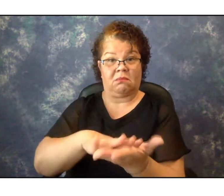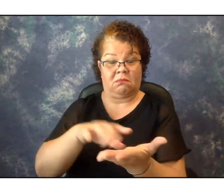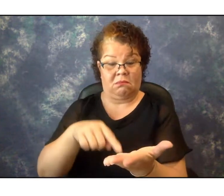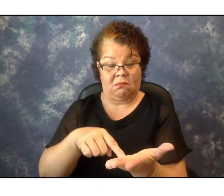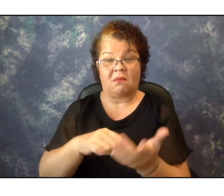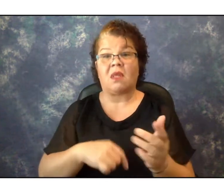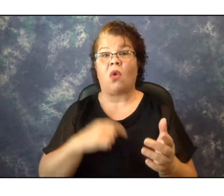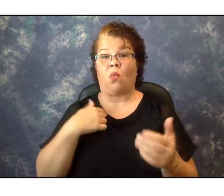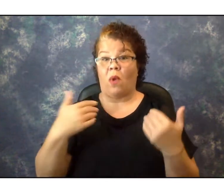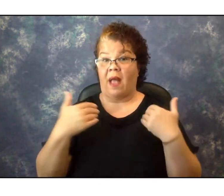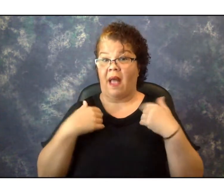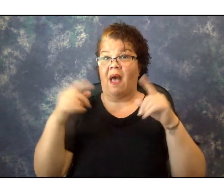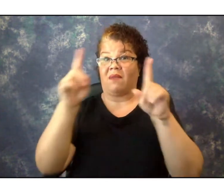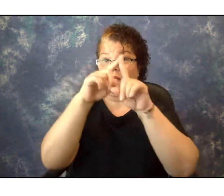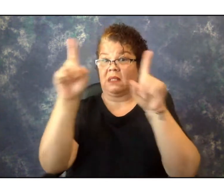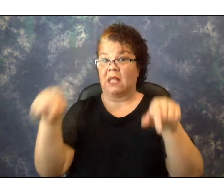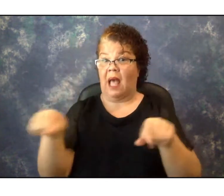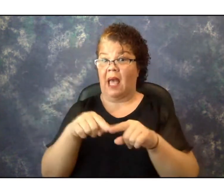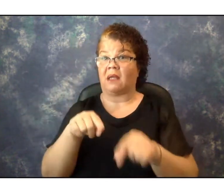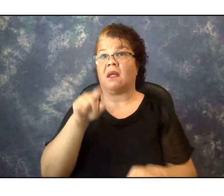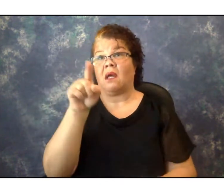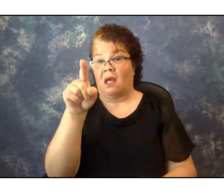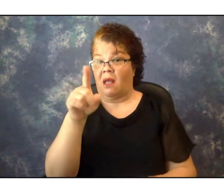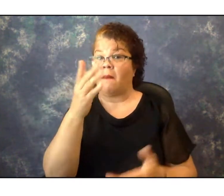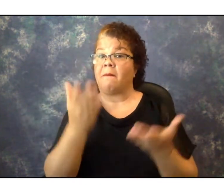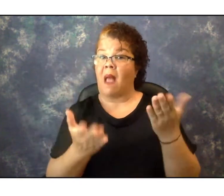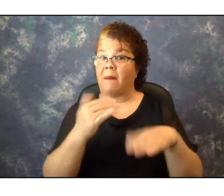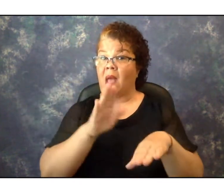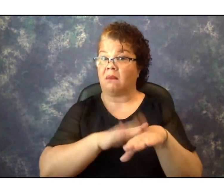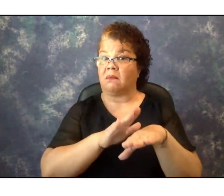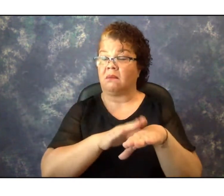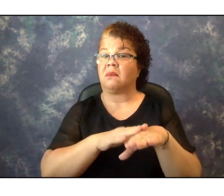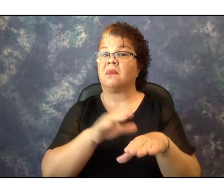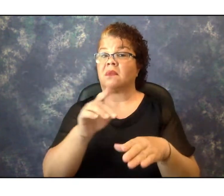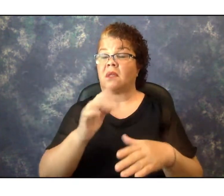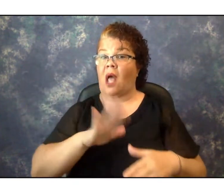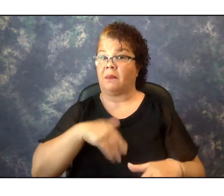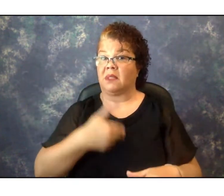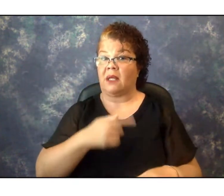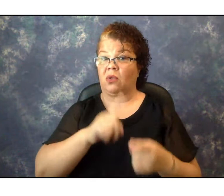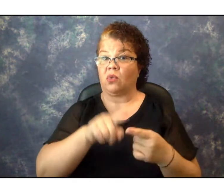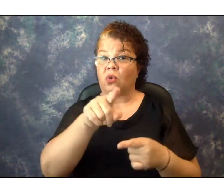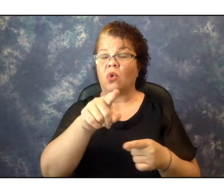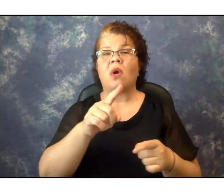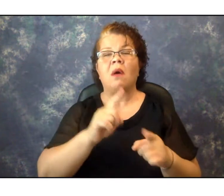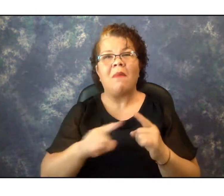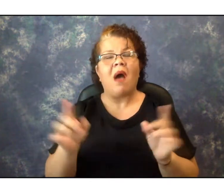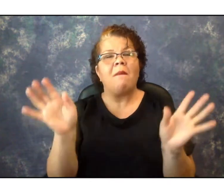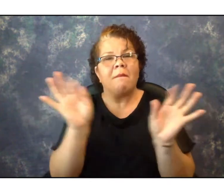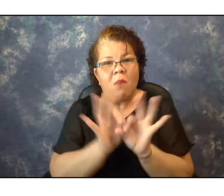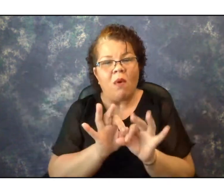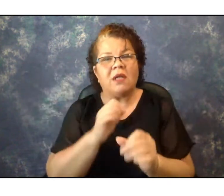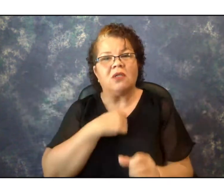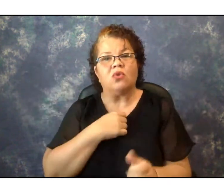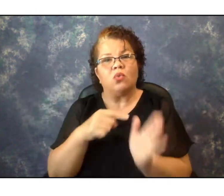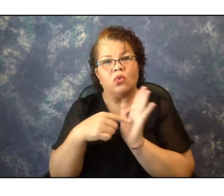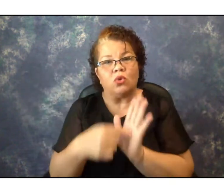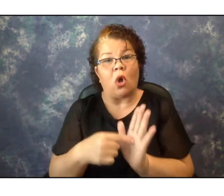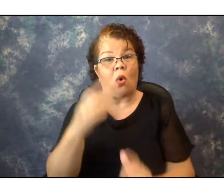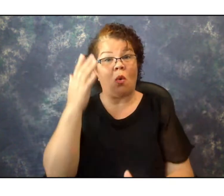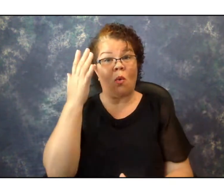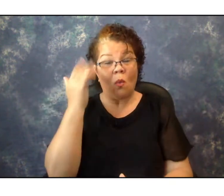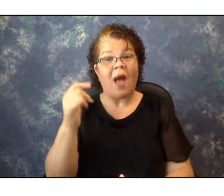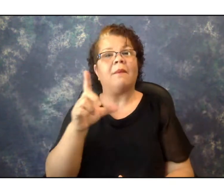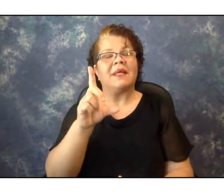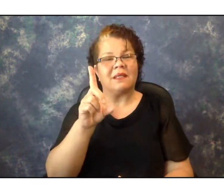this might be upsetting to you. But I think it's important to show it, of course, because, there were postcards made